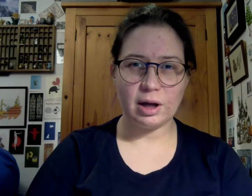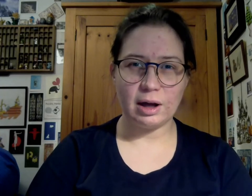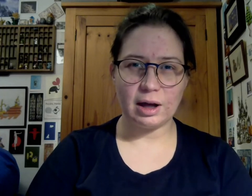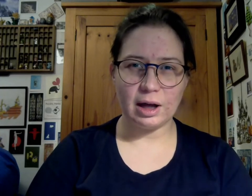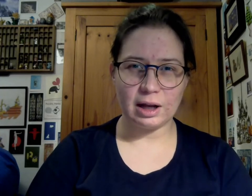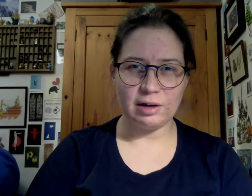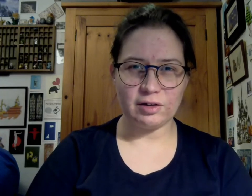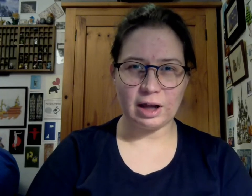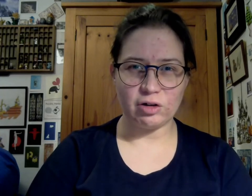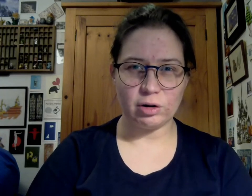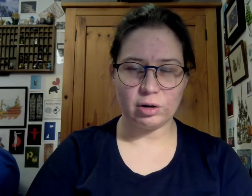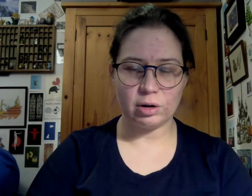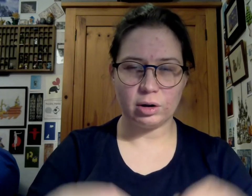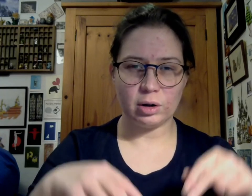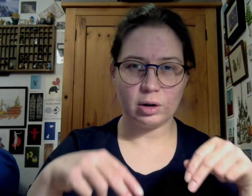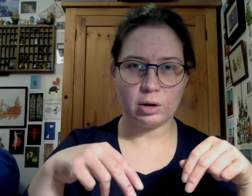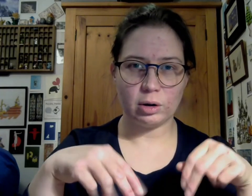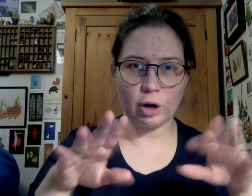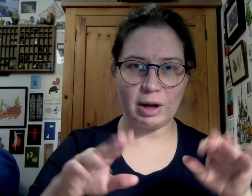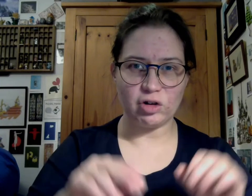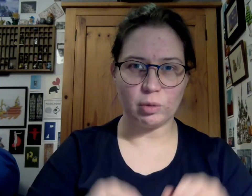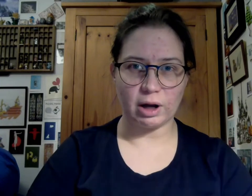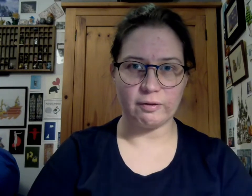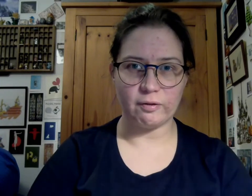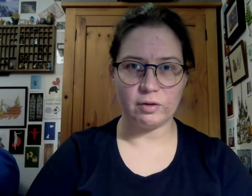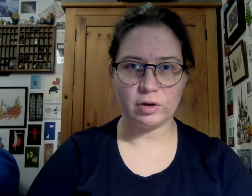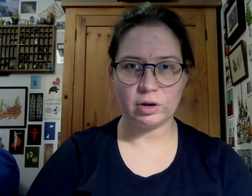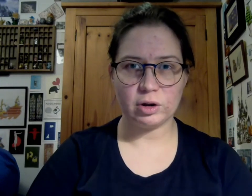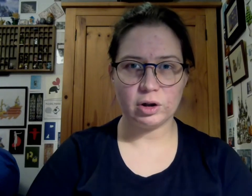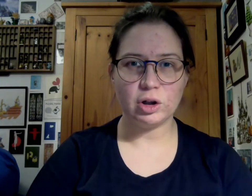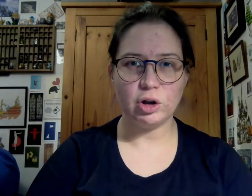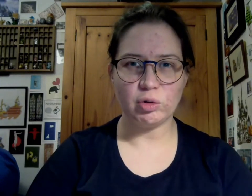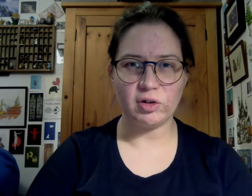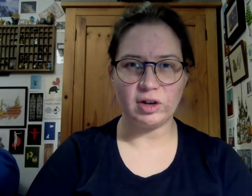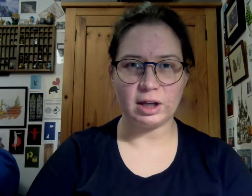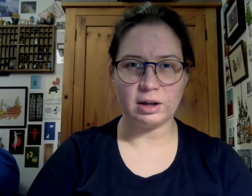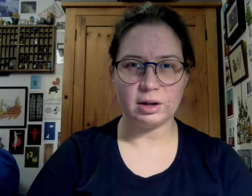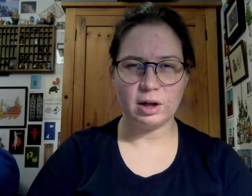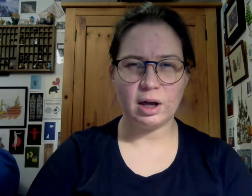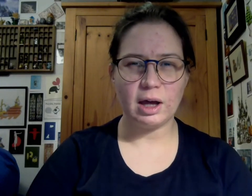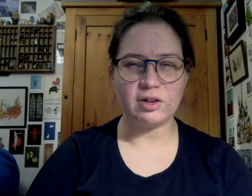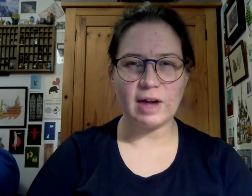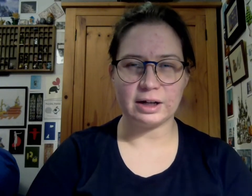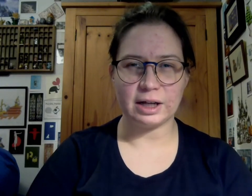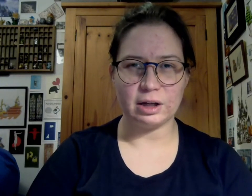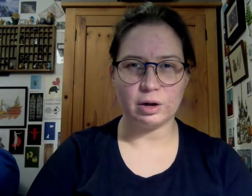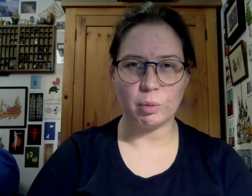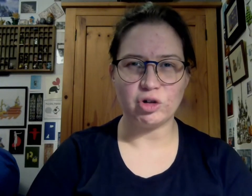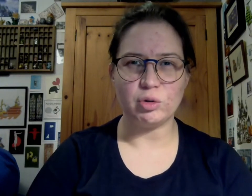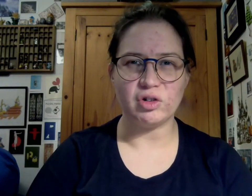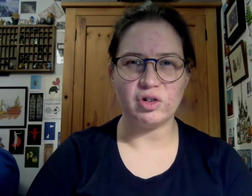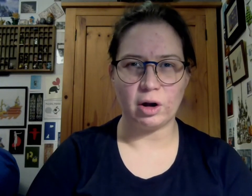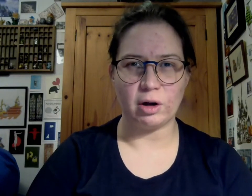And he said, Go back to your wife. You shall see exactly what you deserve